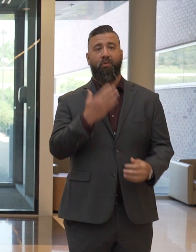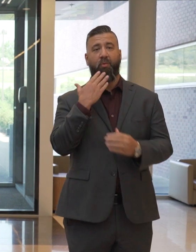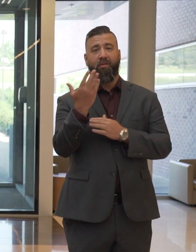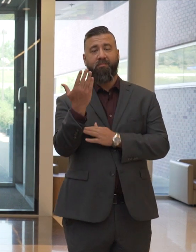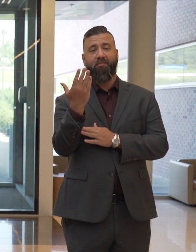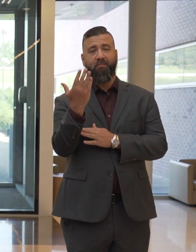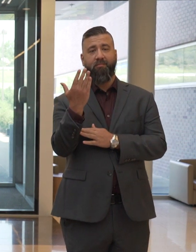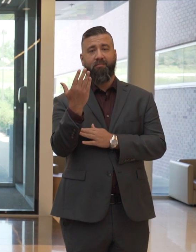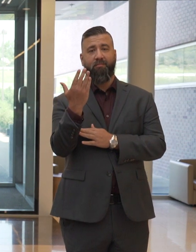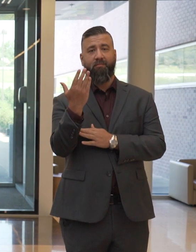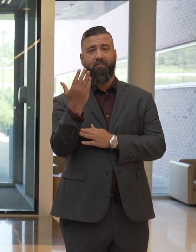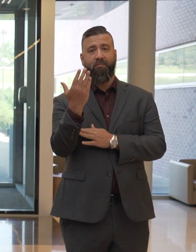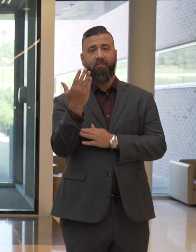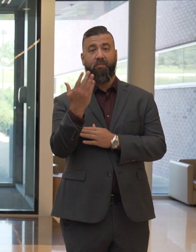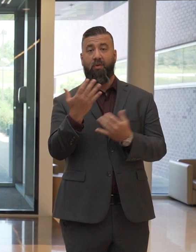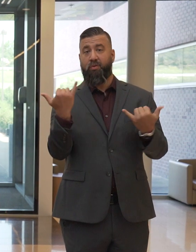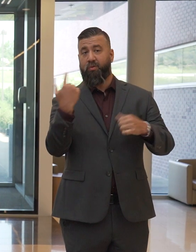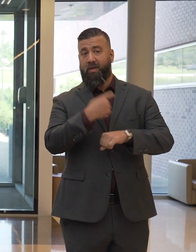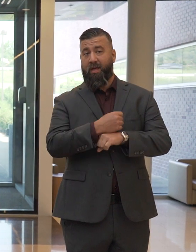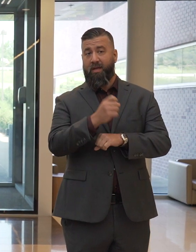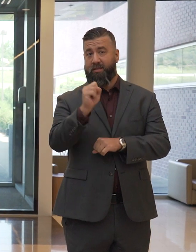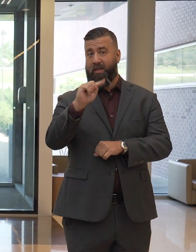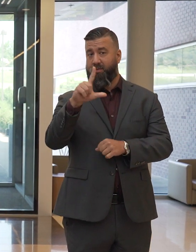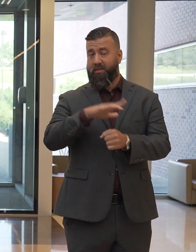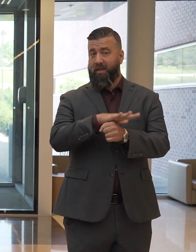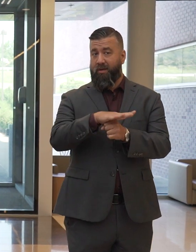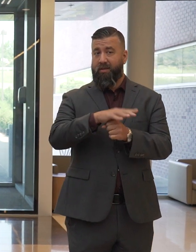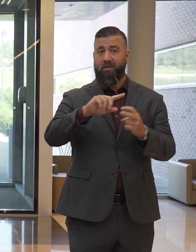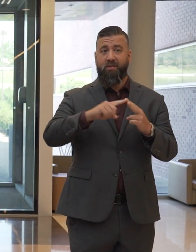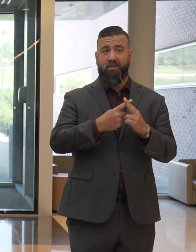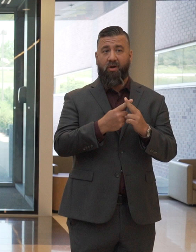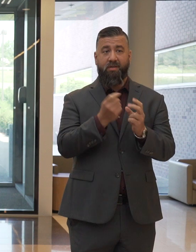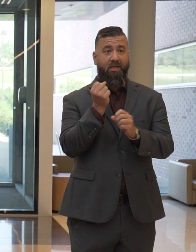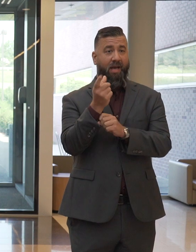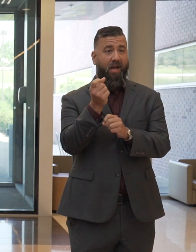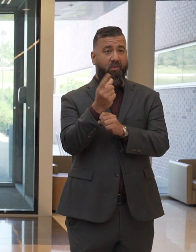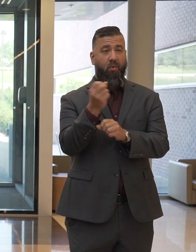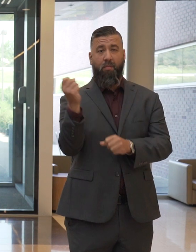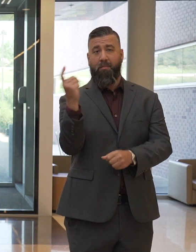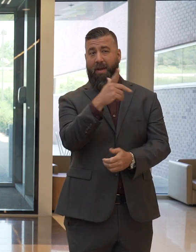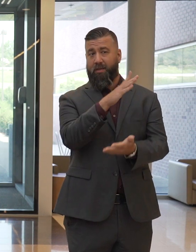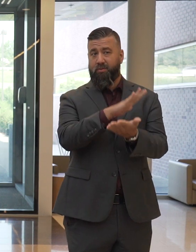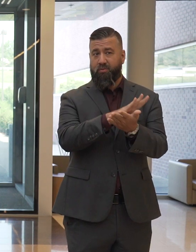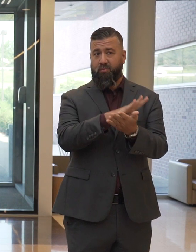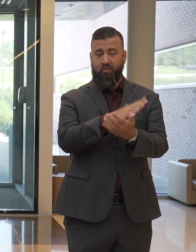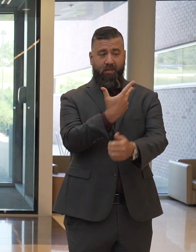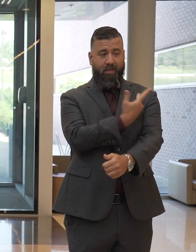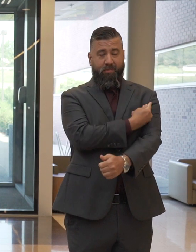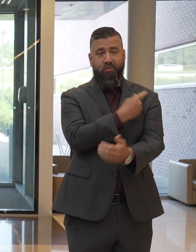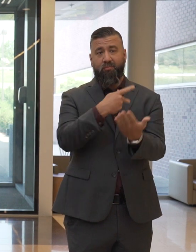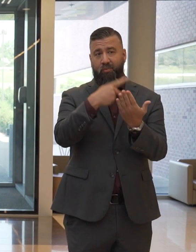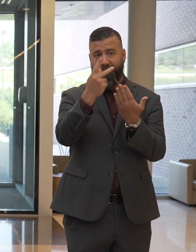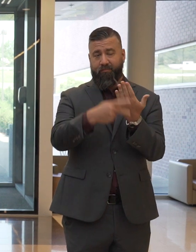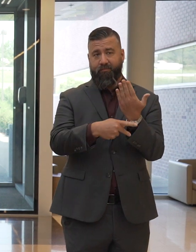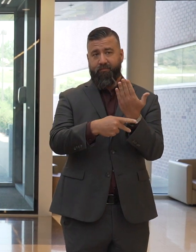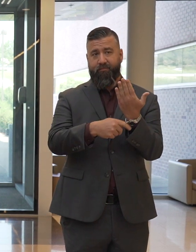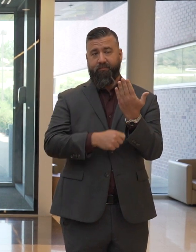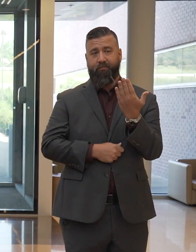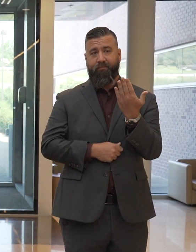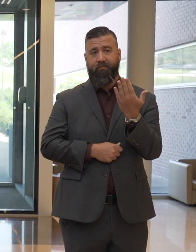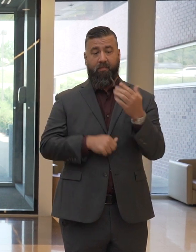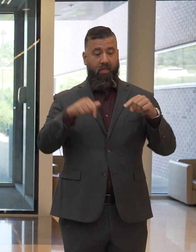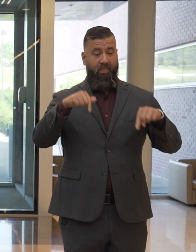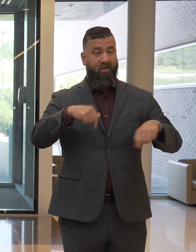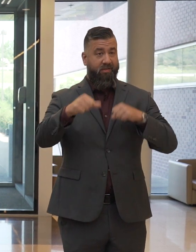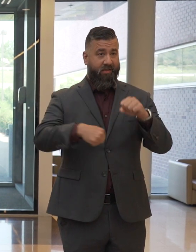Good morning. Today, St. Louis County begins its annual back-to-school immunization program. This